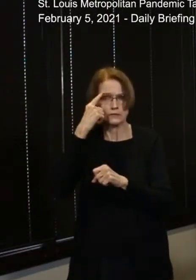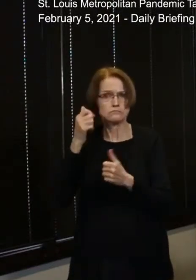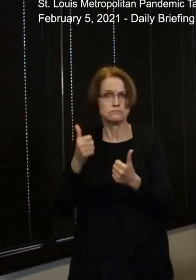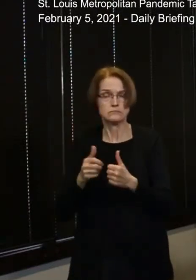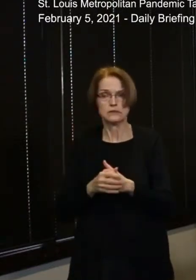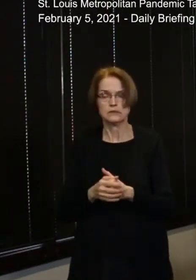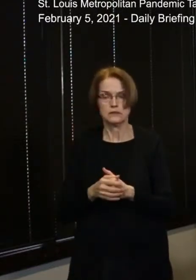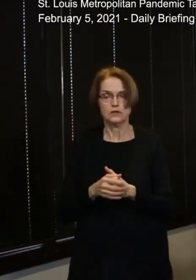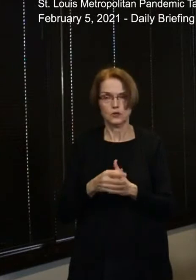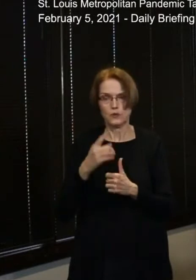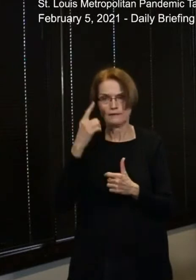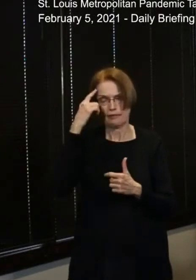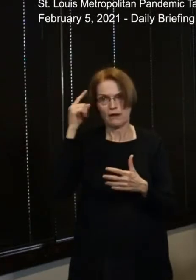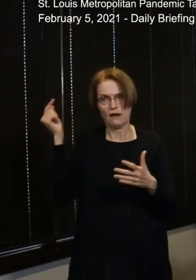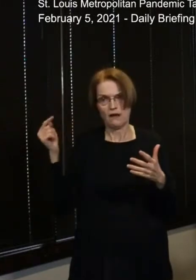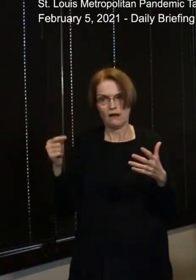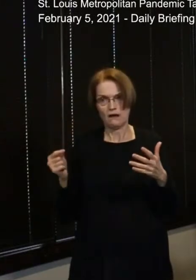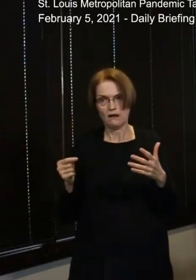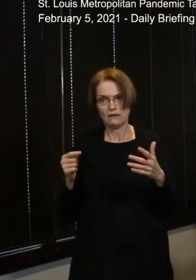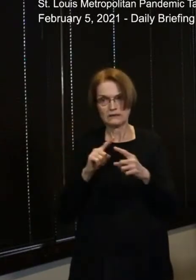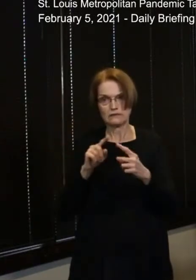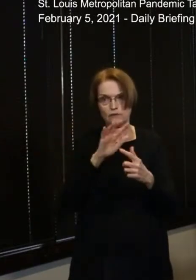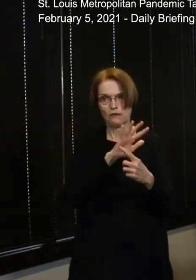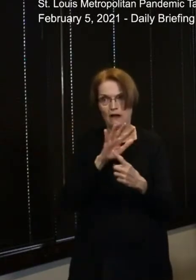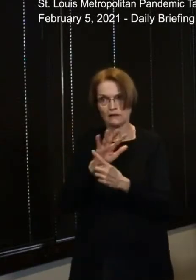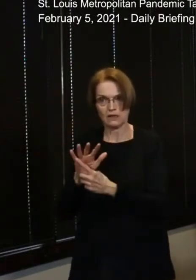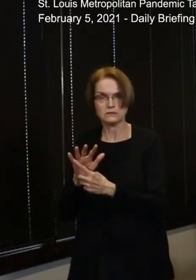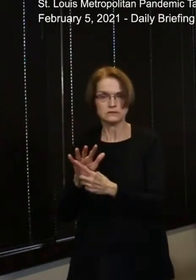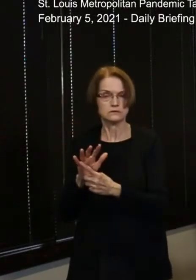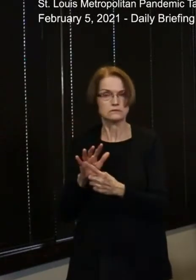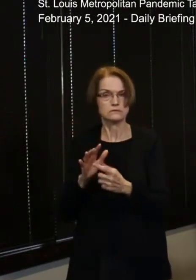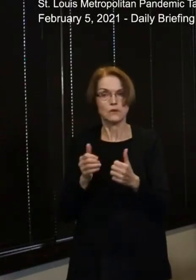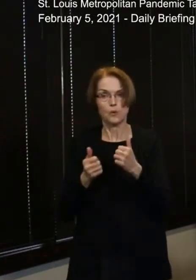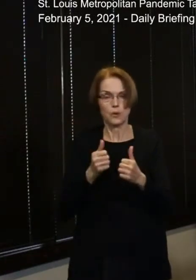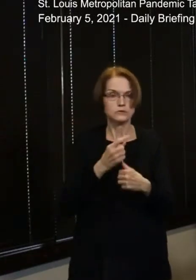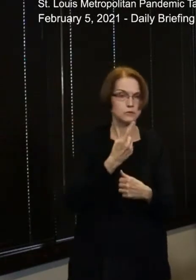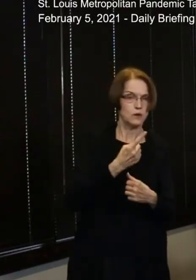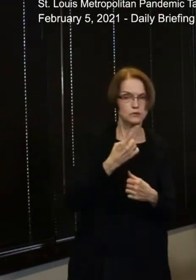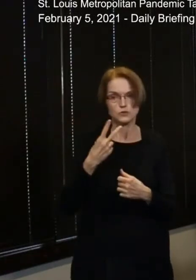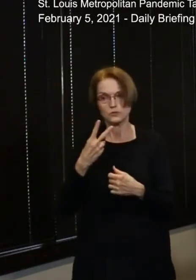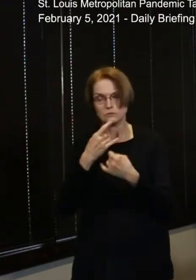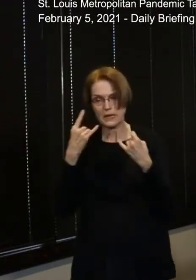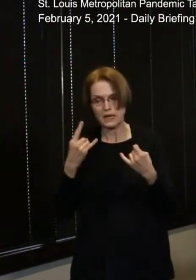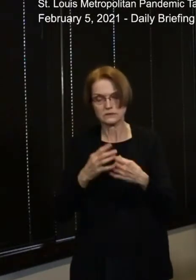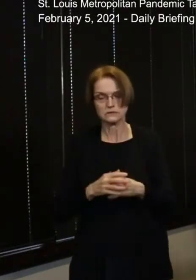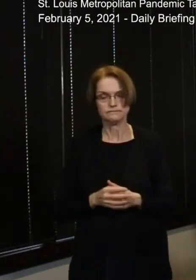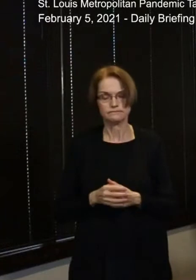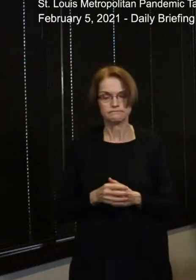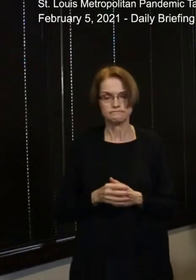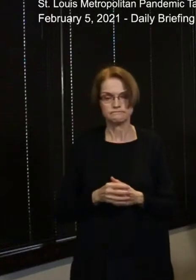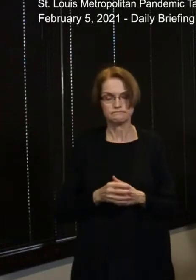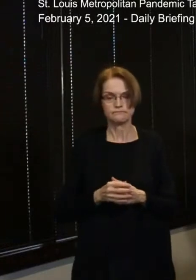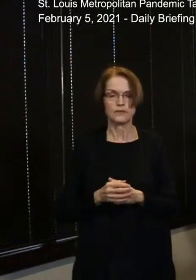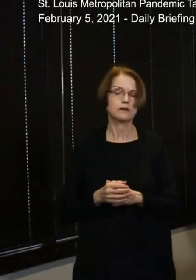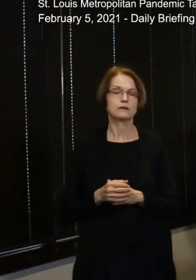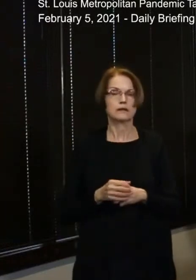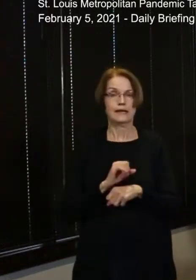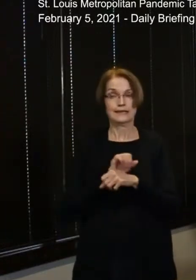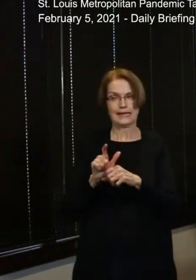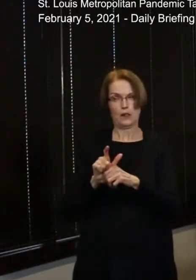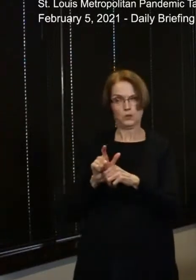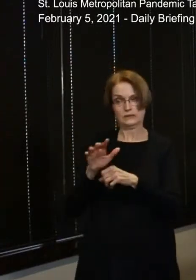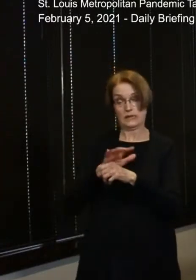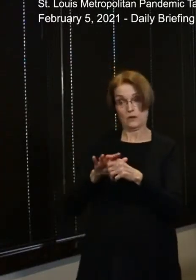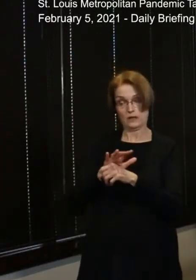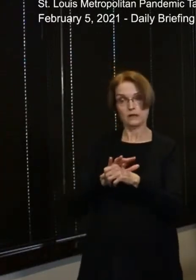think you need to think about when considering the 1 mask versus 2. Has St. Louis seen so-called vaccine chasers,